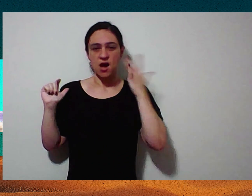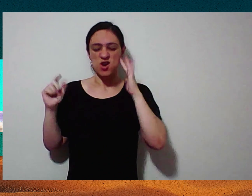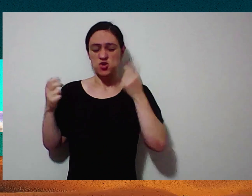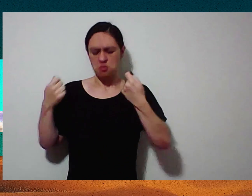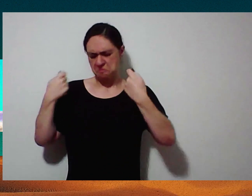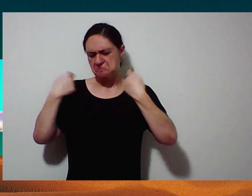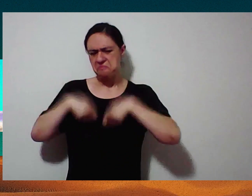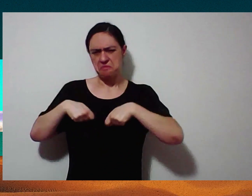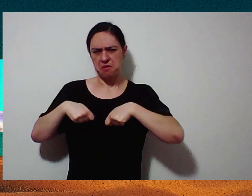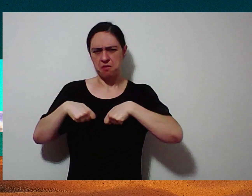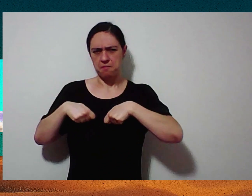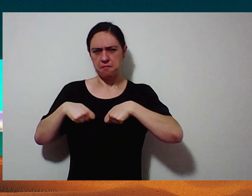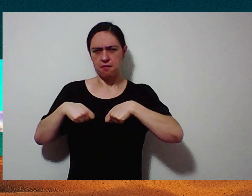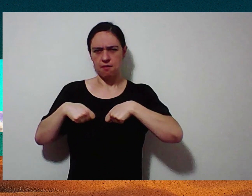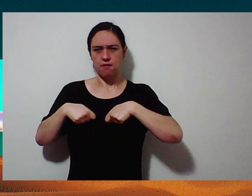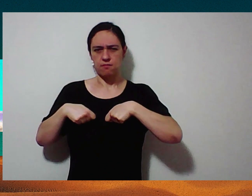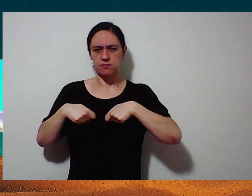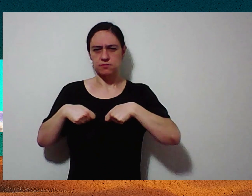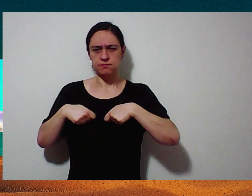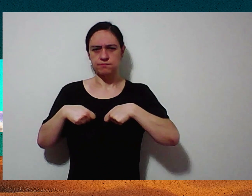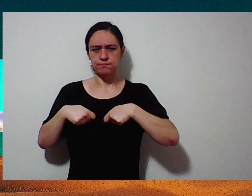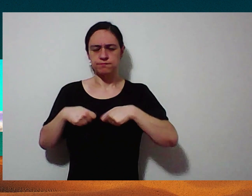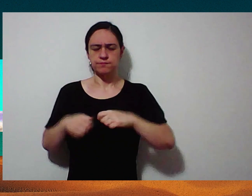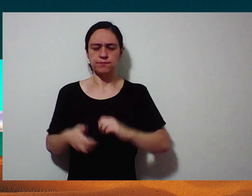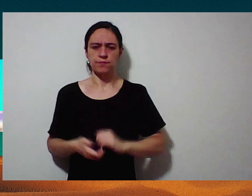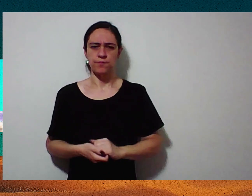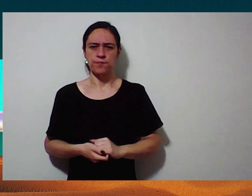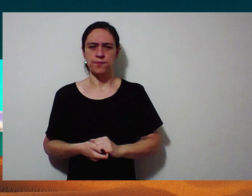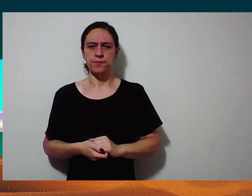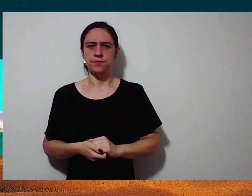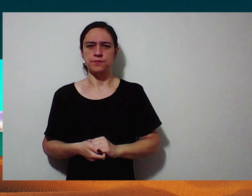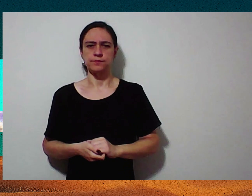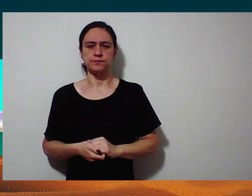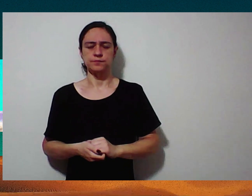Lucifer, he took the path of his own capacity.